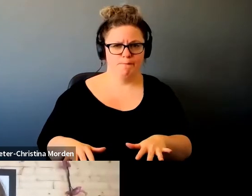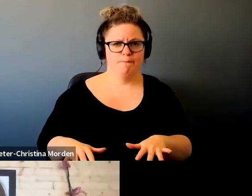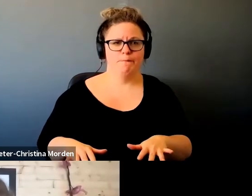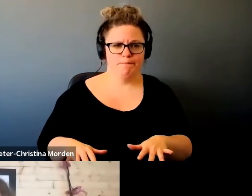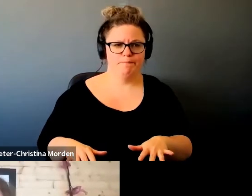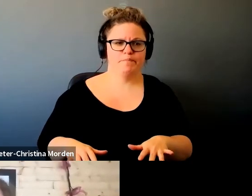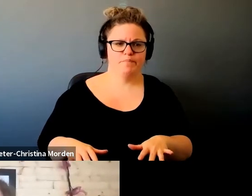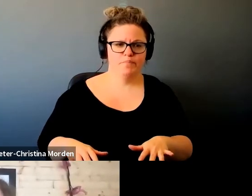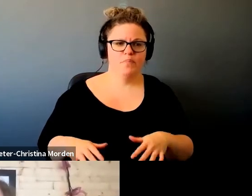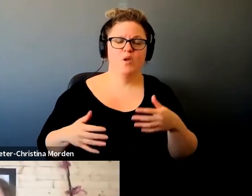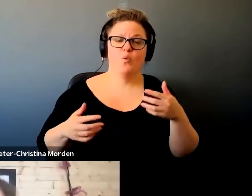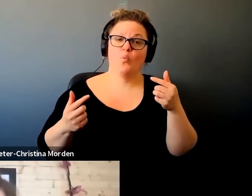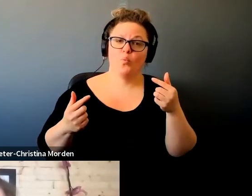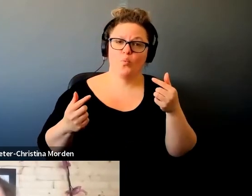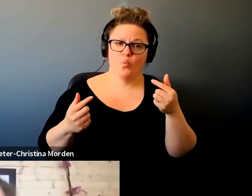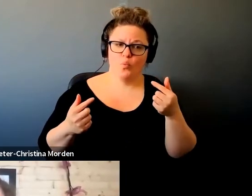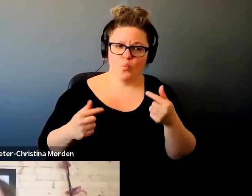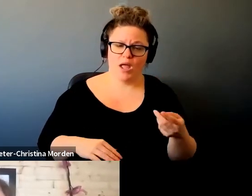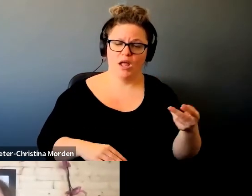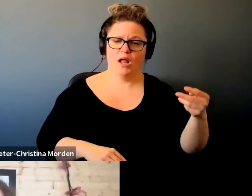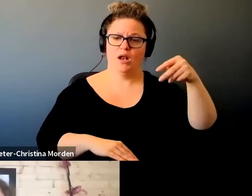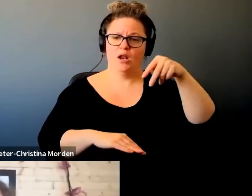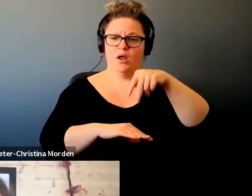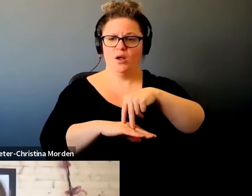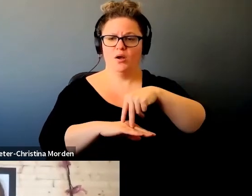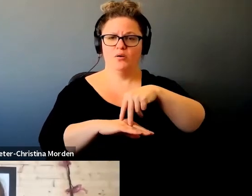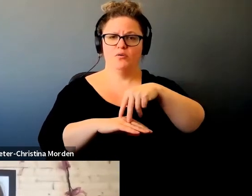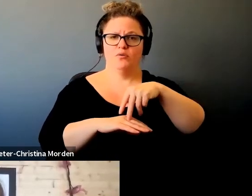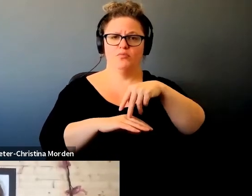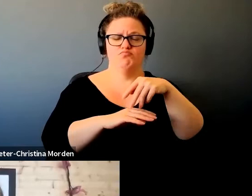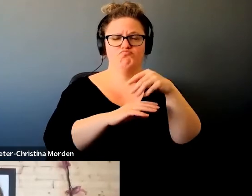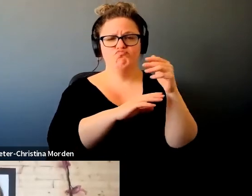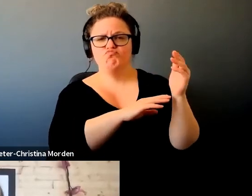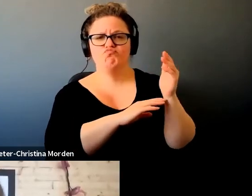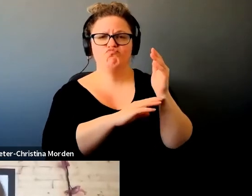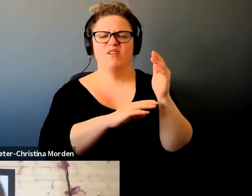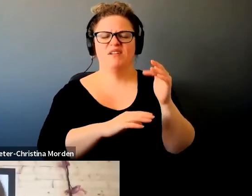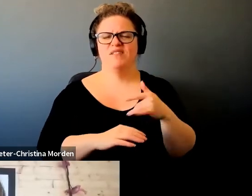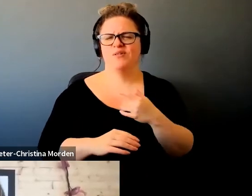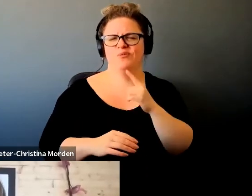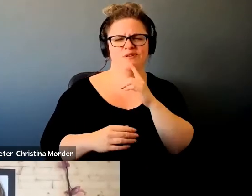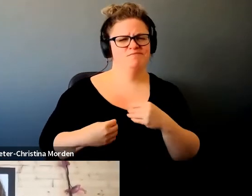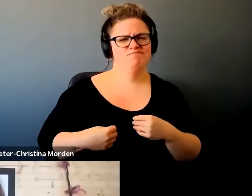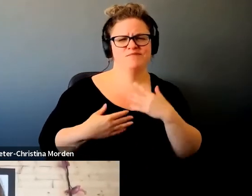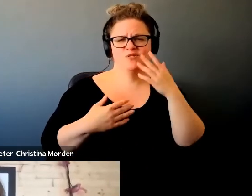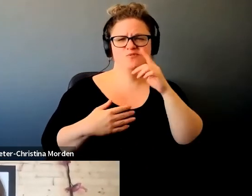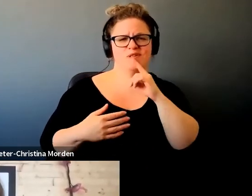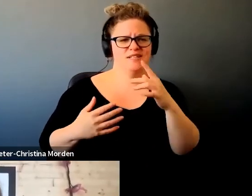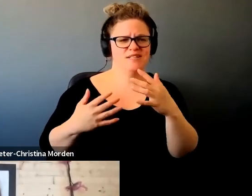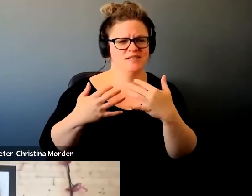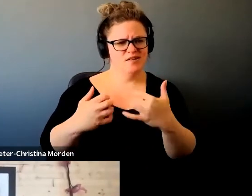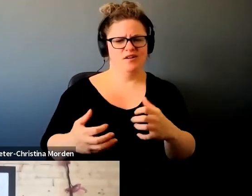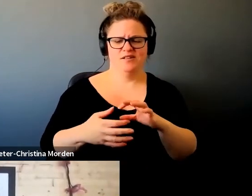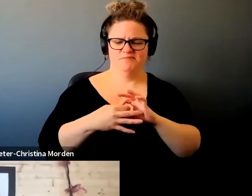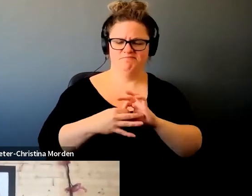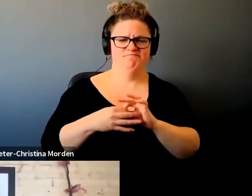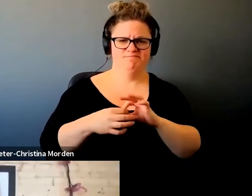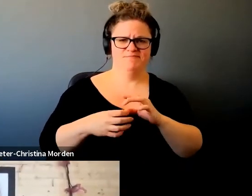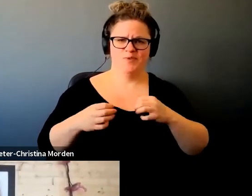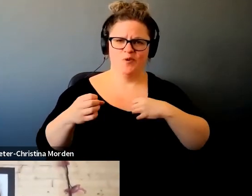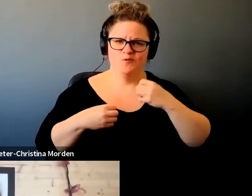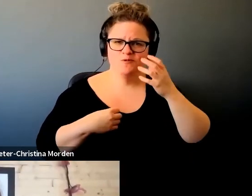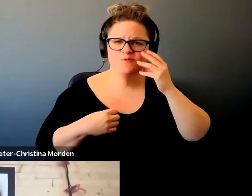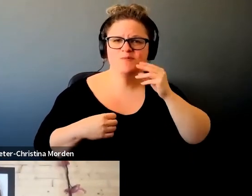stage, it's very gratifying because you're collaborating with the audience to create an emotional experience.